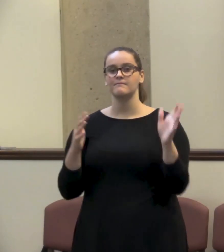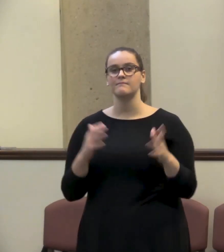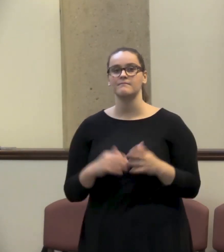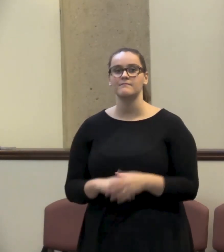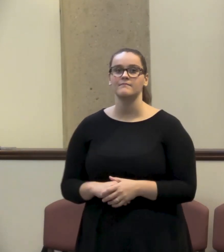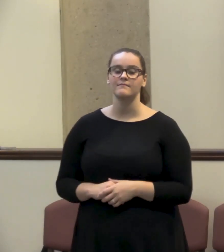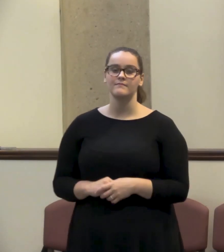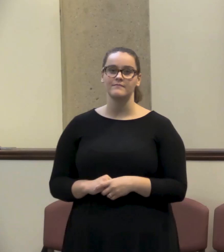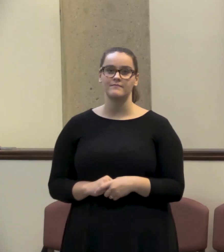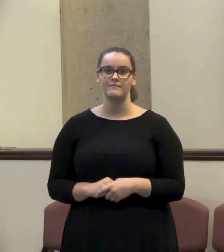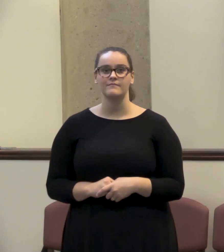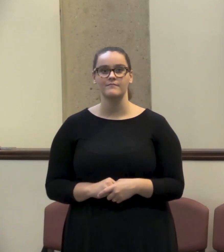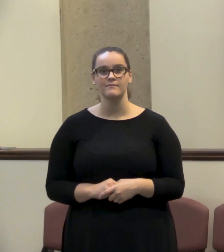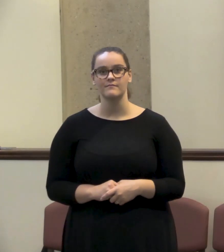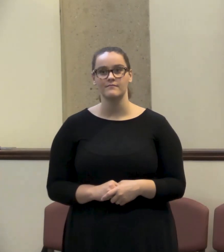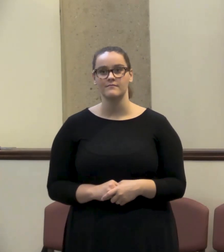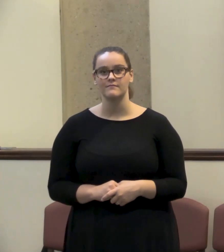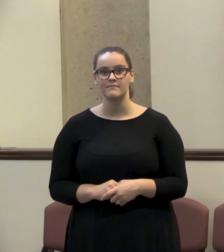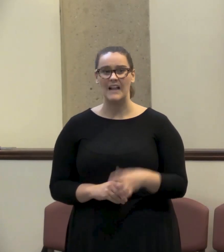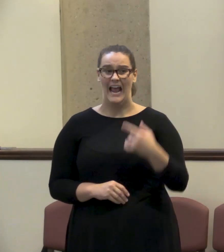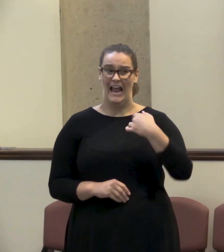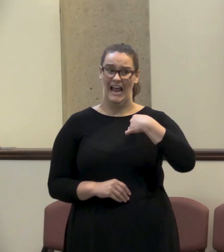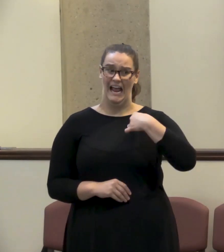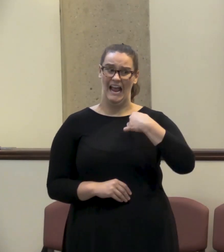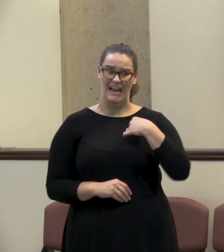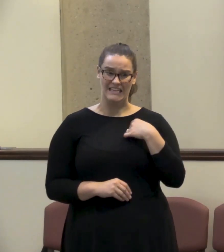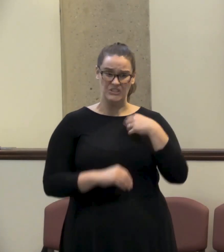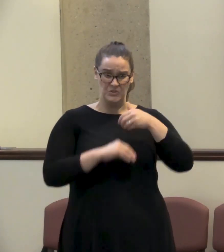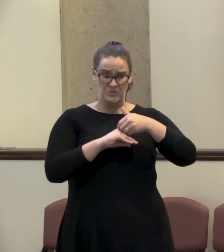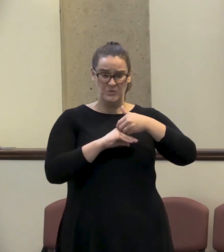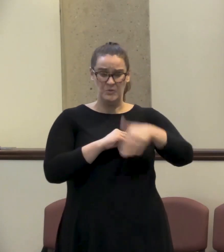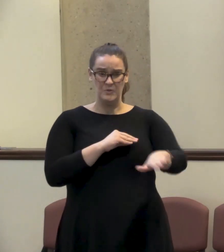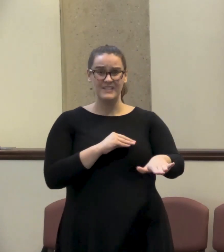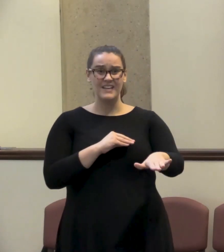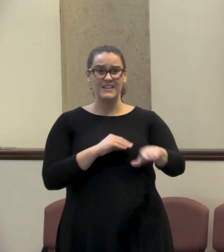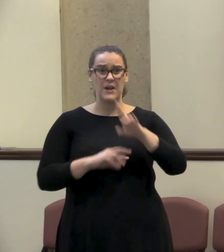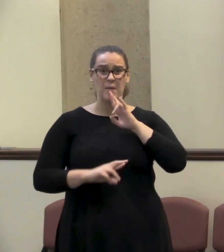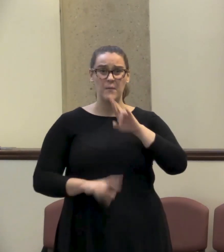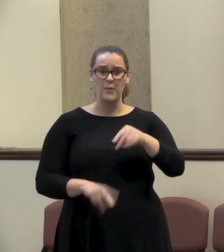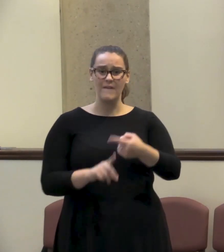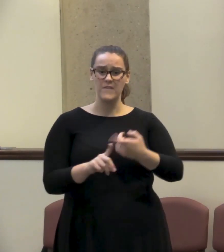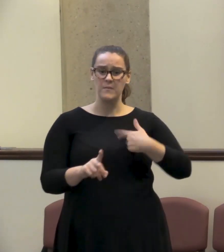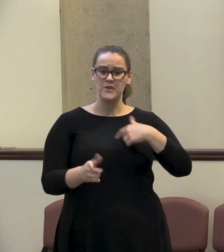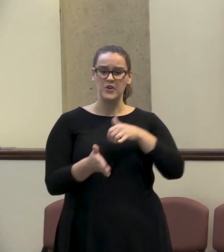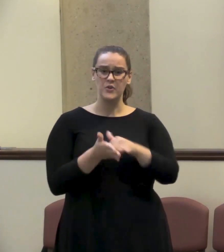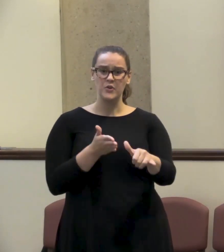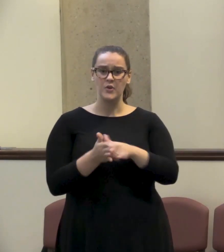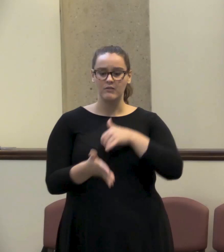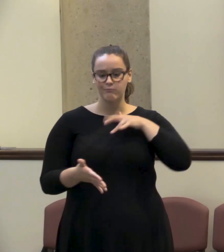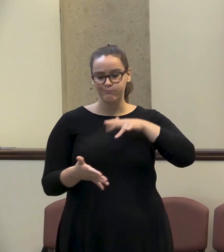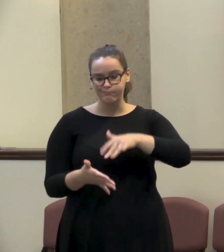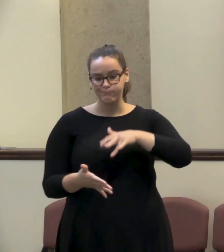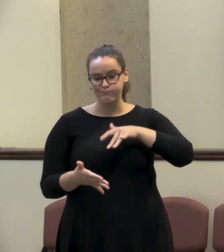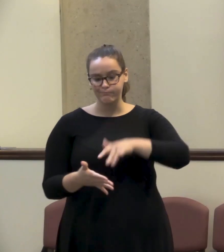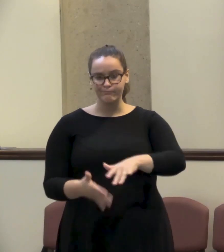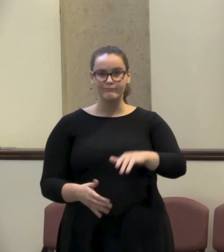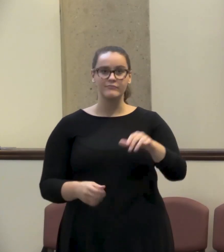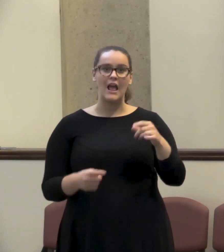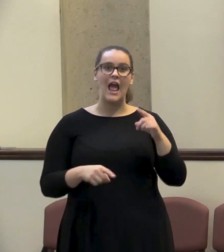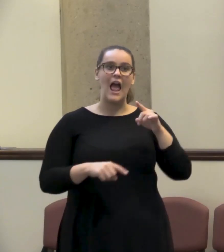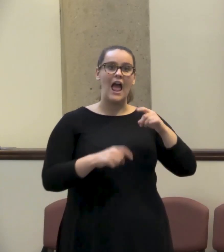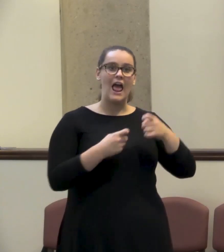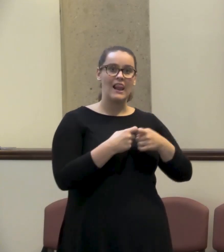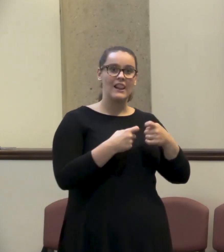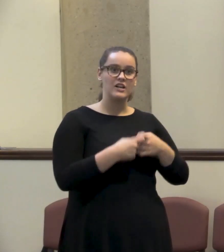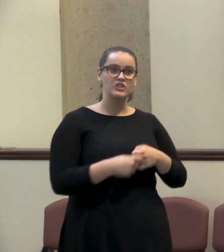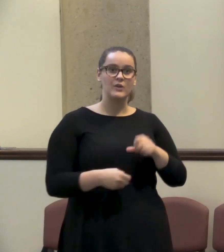Yeah. I had to send our staff a report from New York City that studied electric, gas, and diesel, and